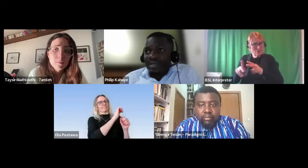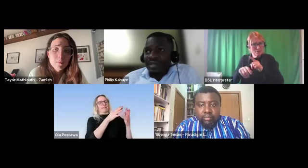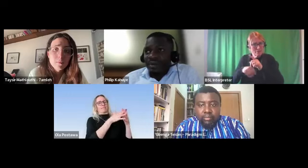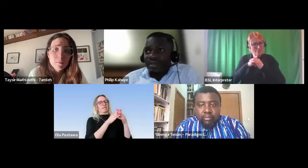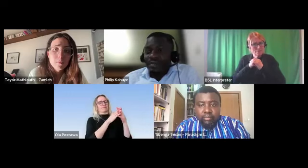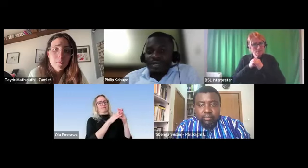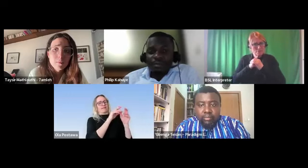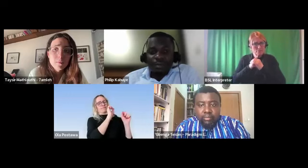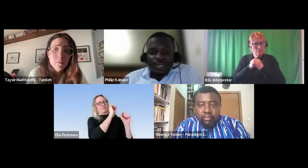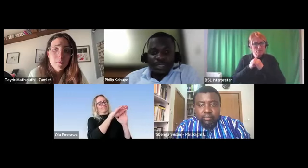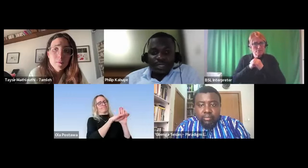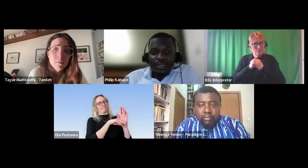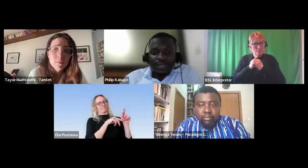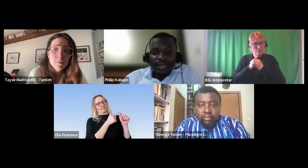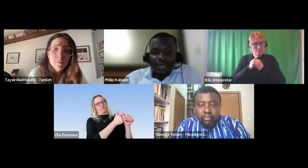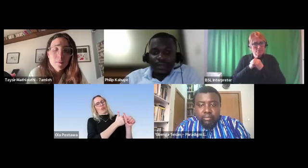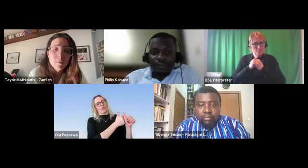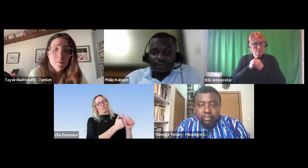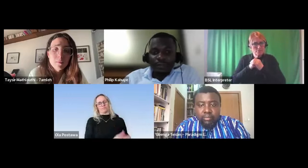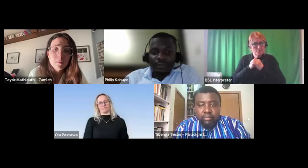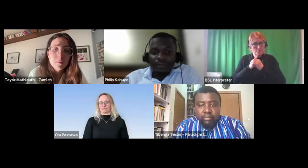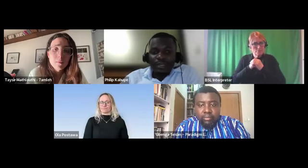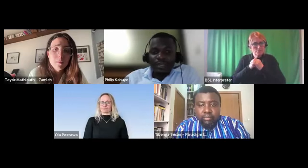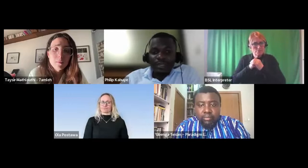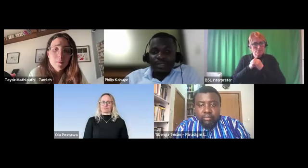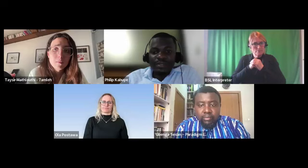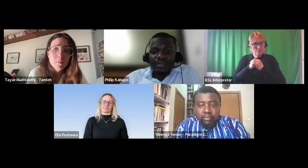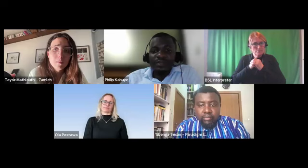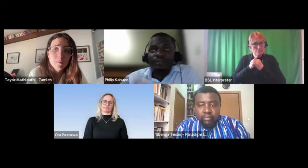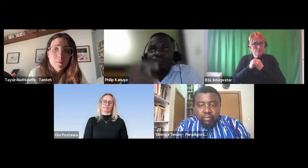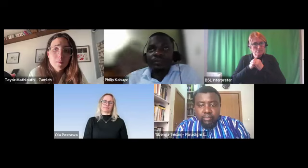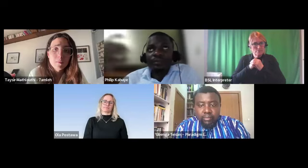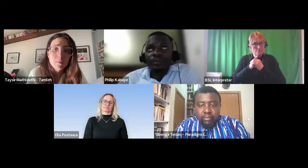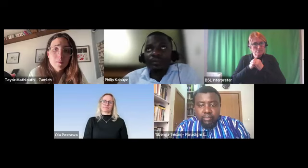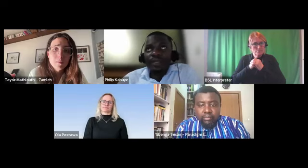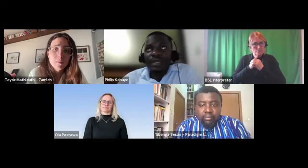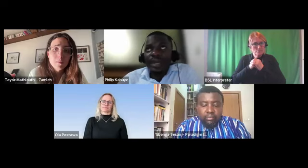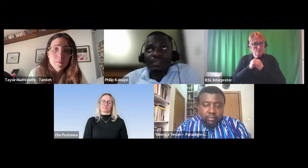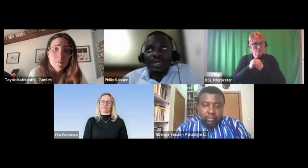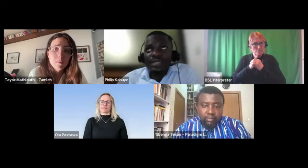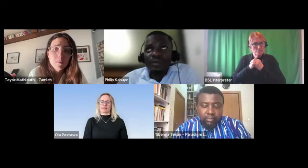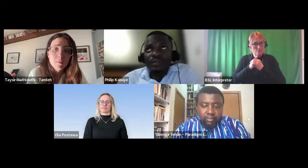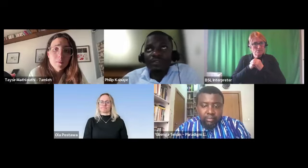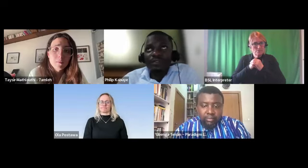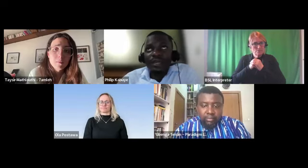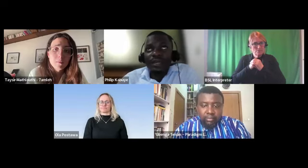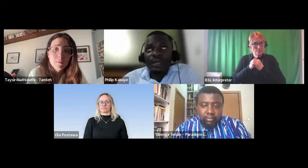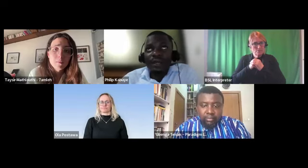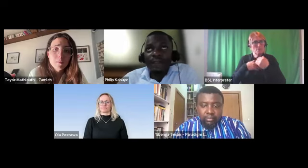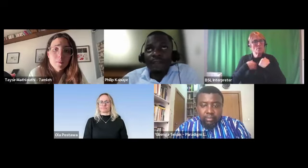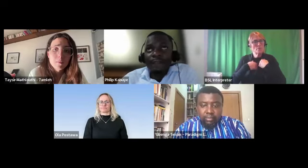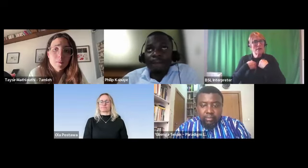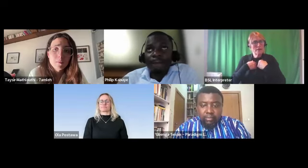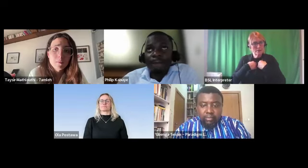But I think what remains important for me is the aspect of